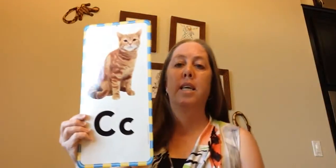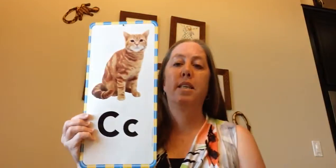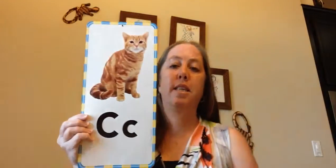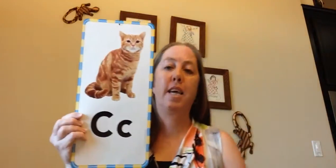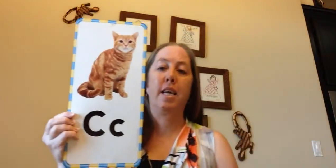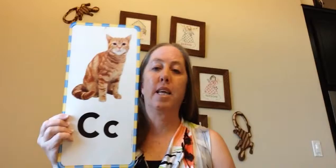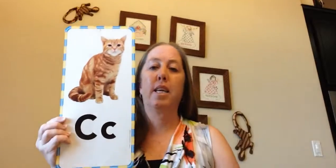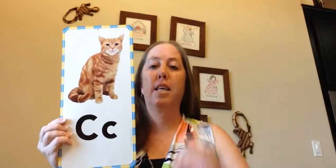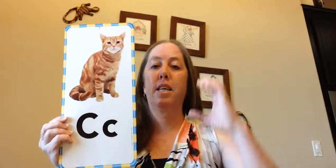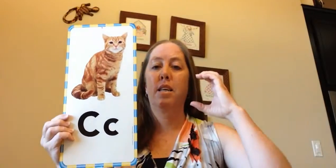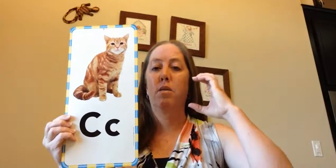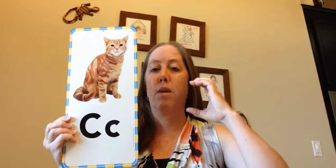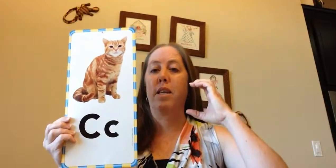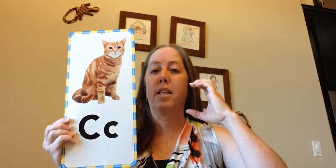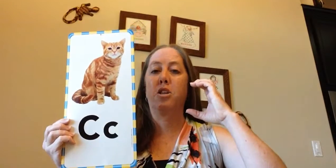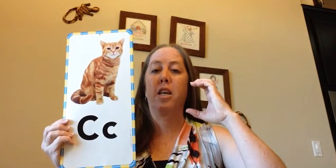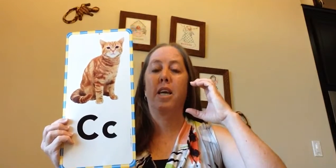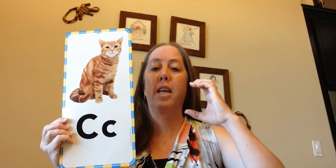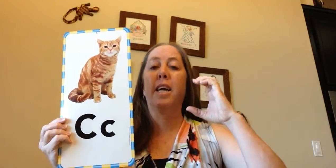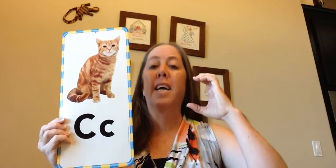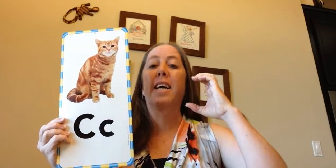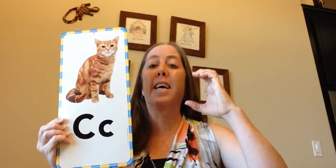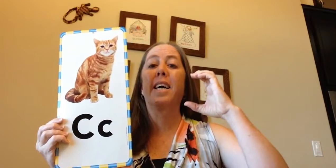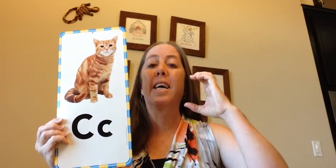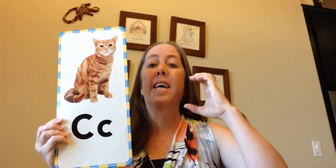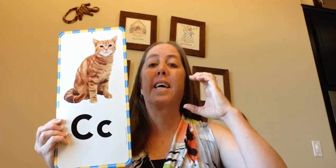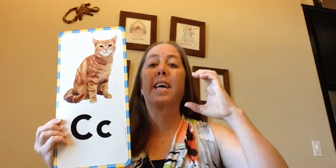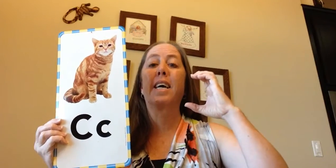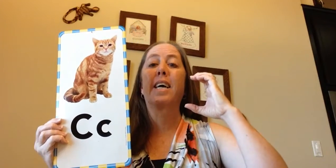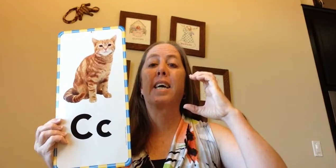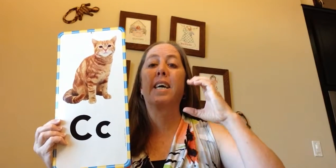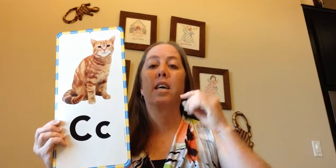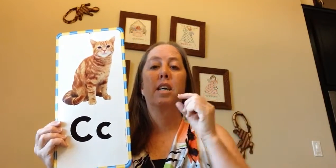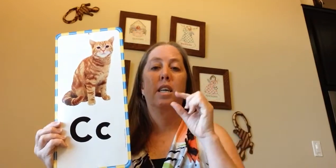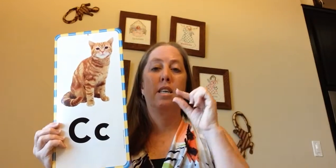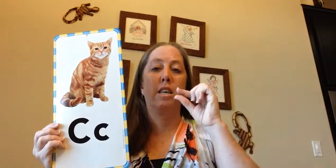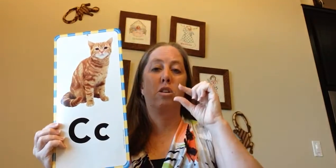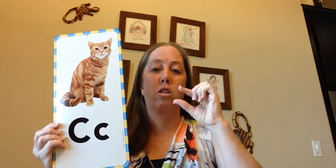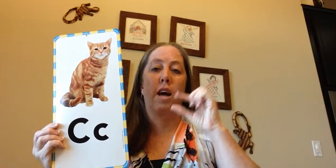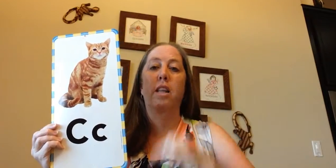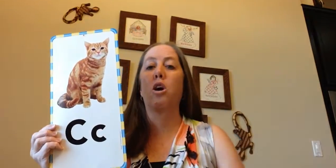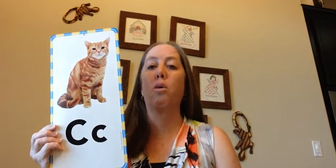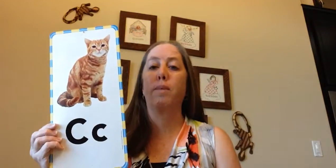C. Right at the chin again. K, k, k. Teeth are slightly open.